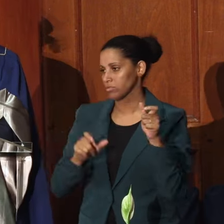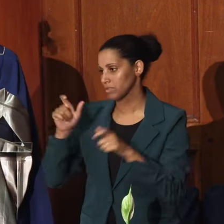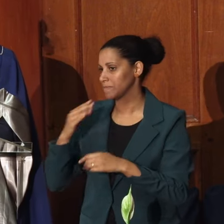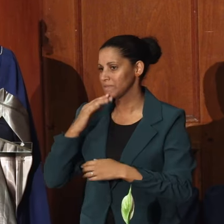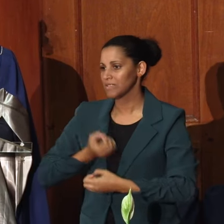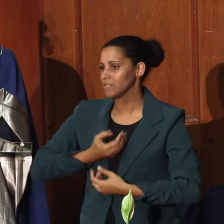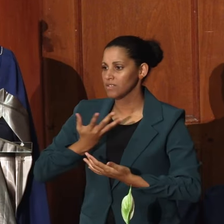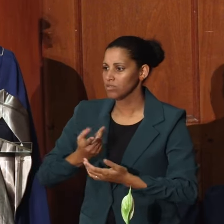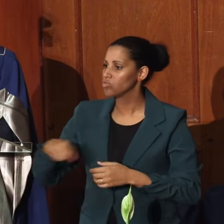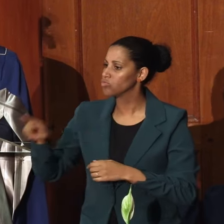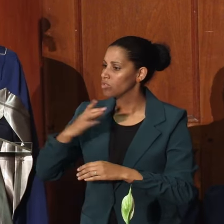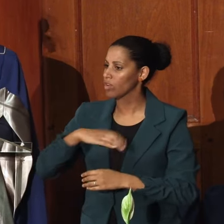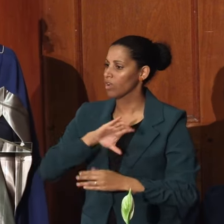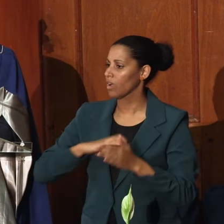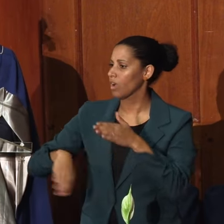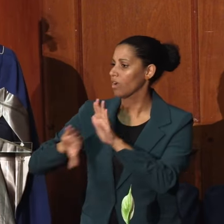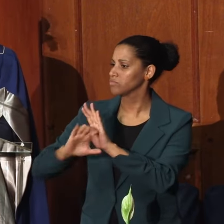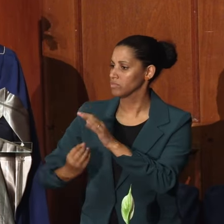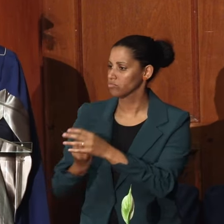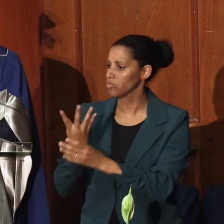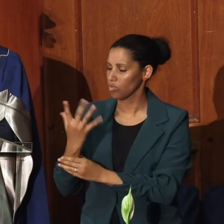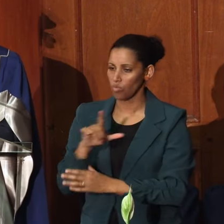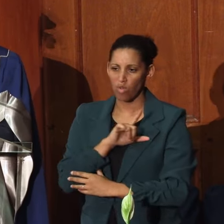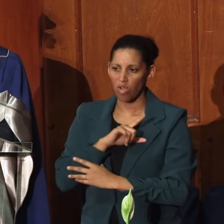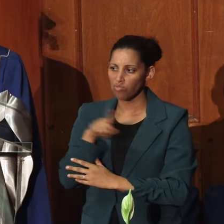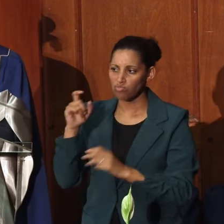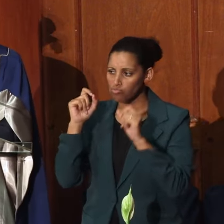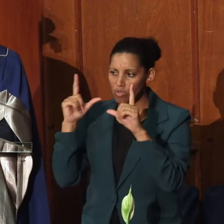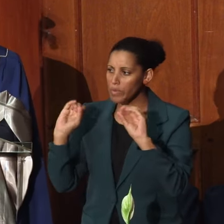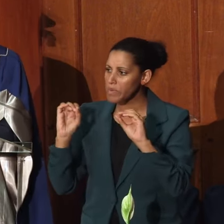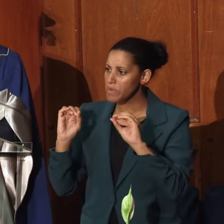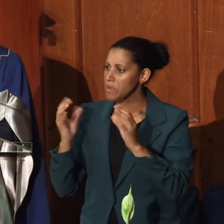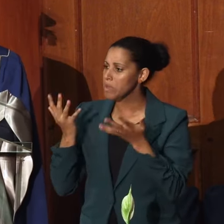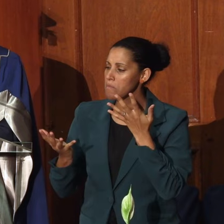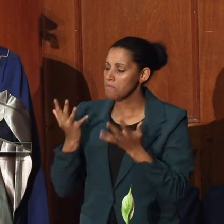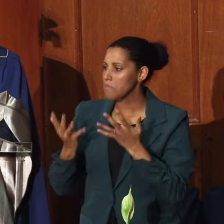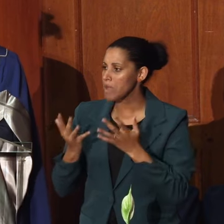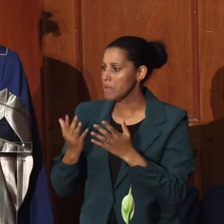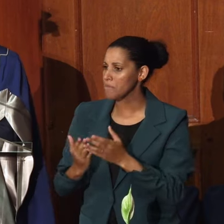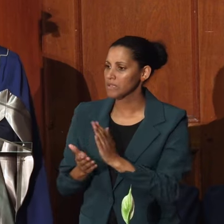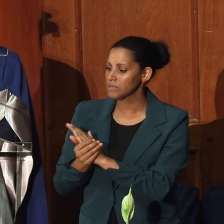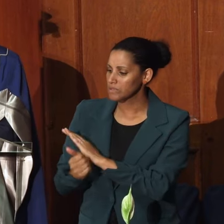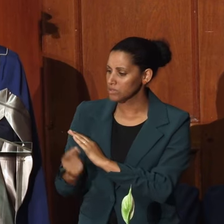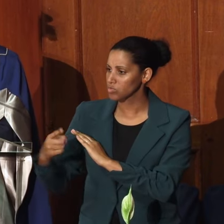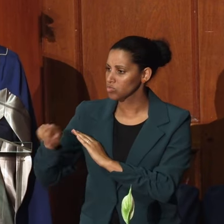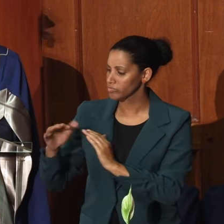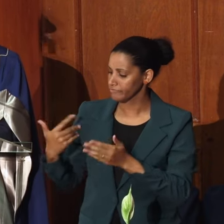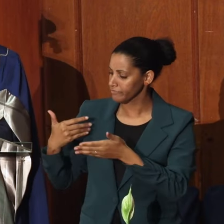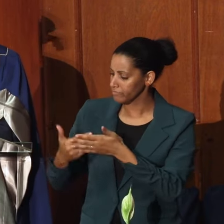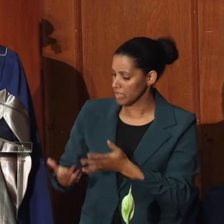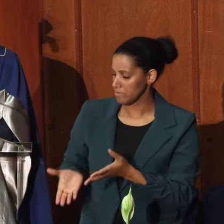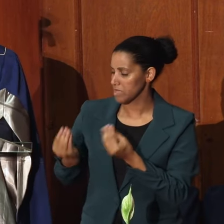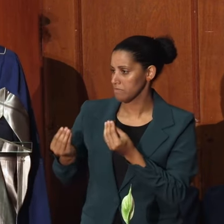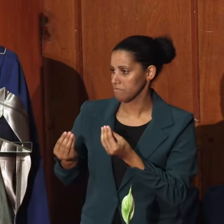your character. You may not realize the skills that you have developed at UCT along the way, in addition